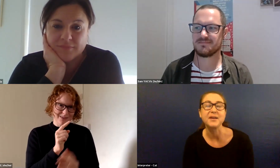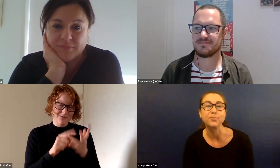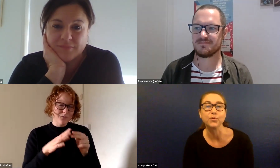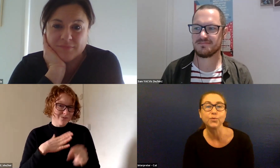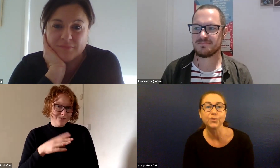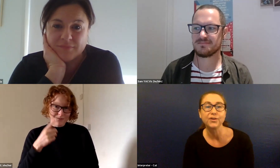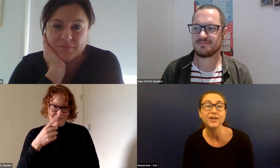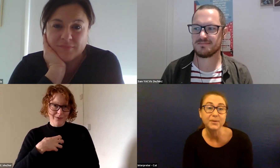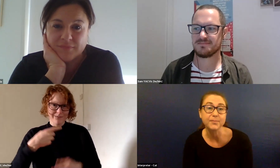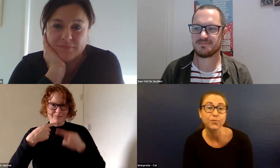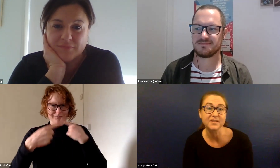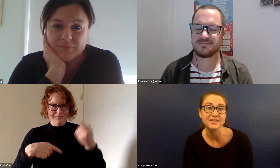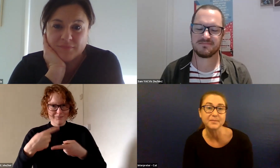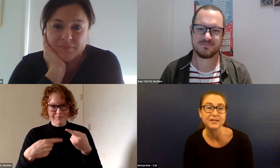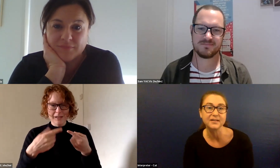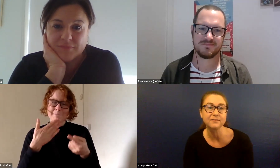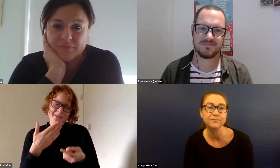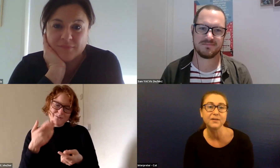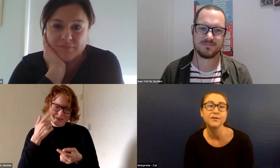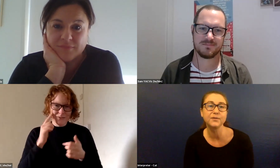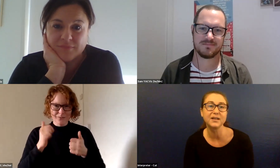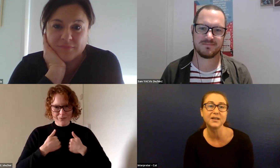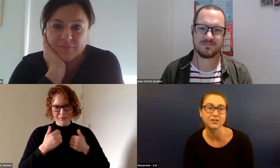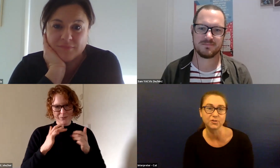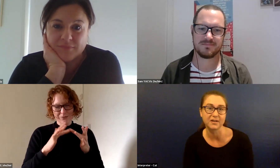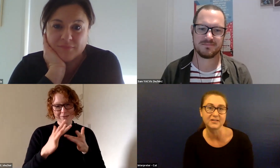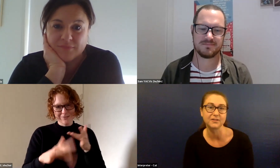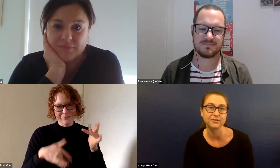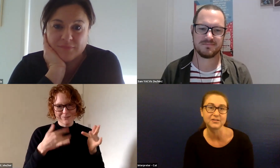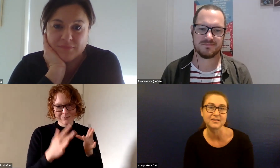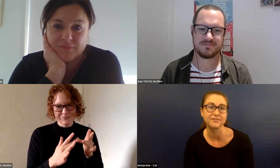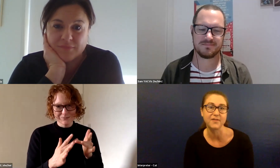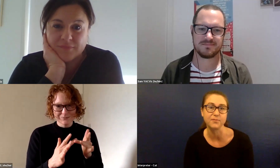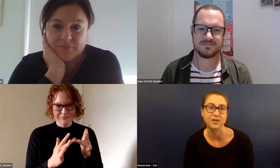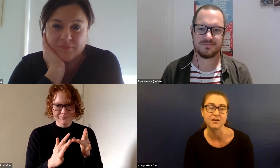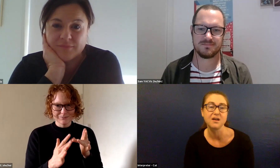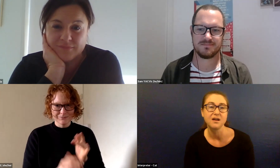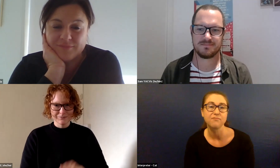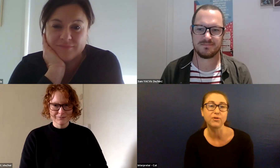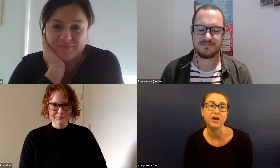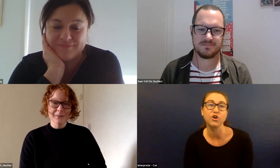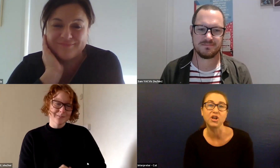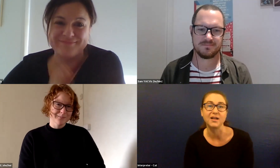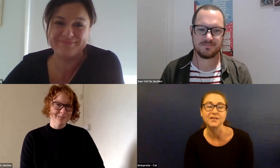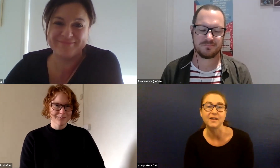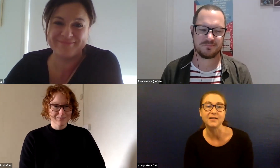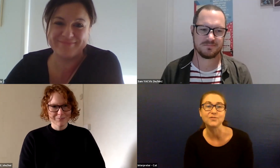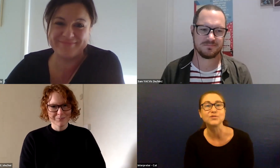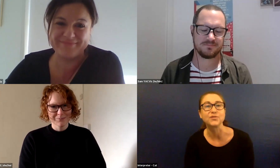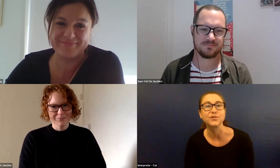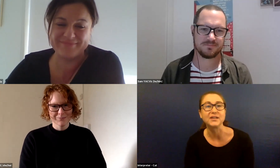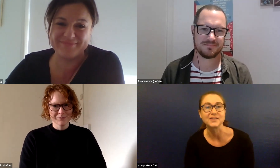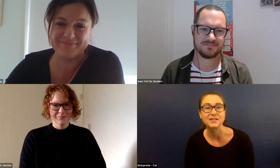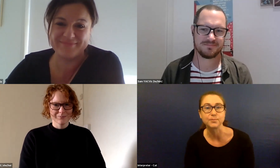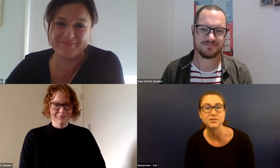by young people with a disability, really making sure that it is inclusive for everybody, rolled out online so that it is